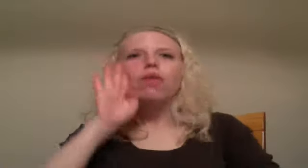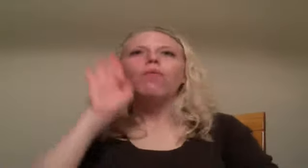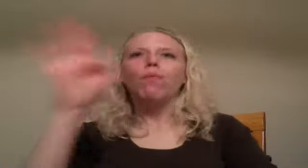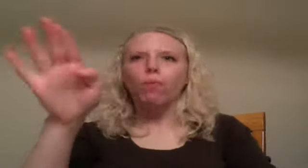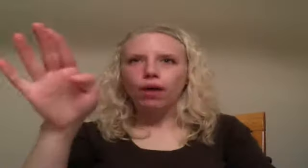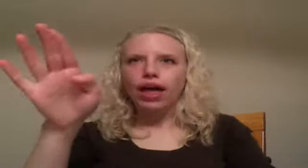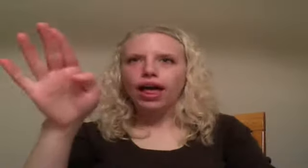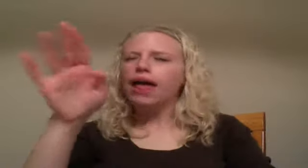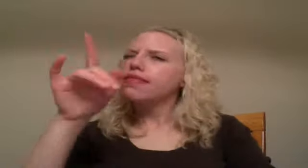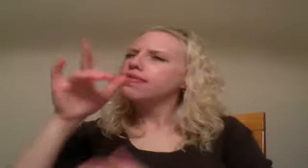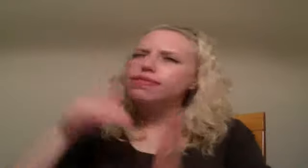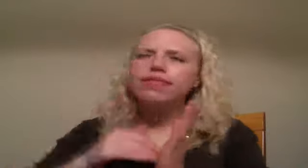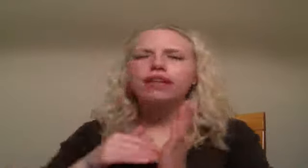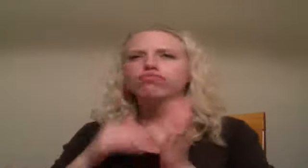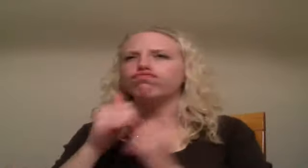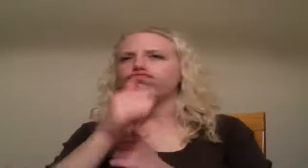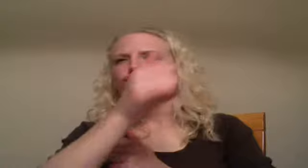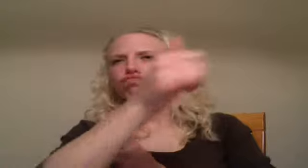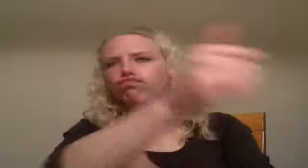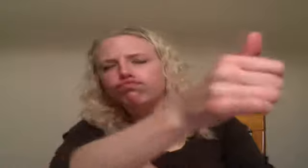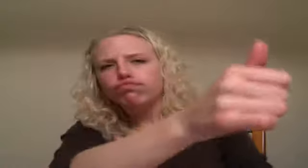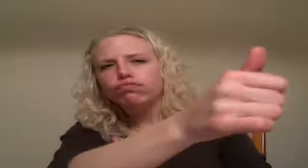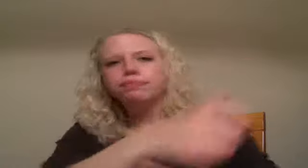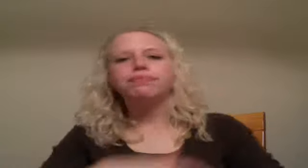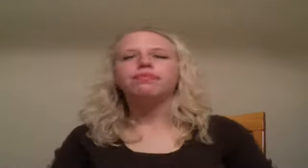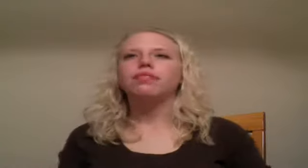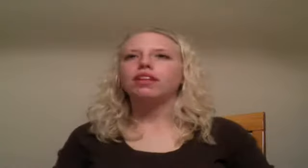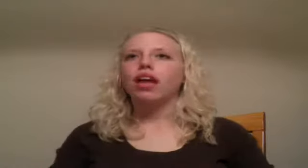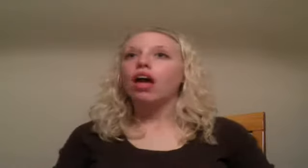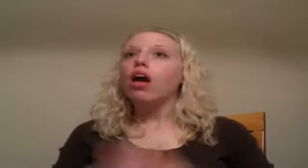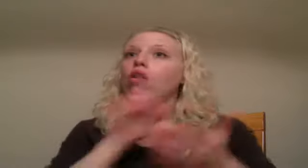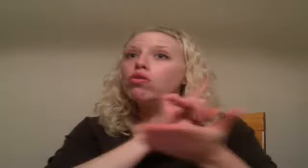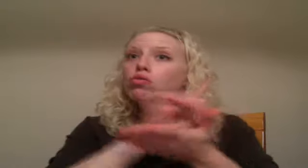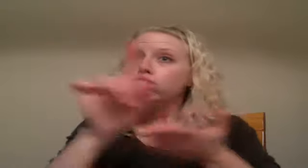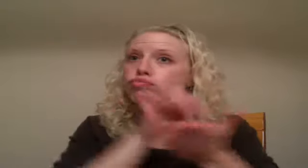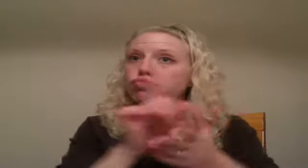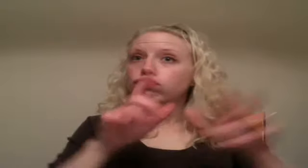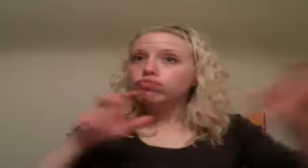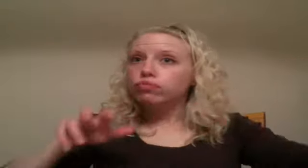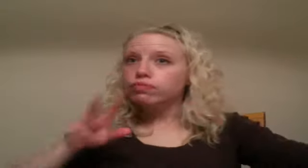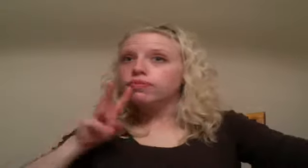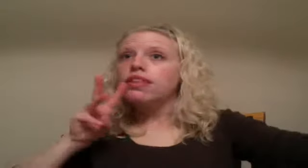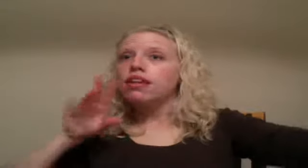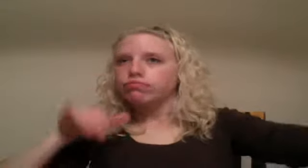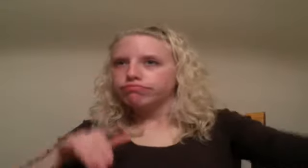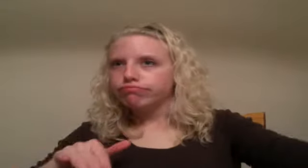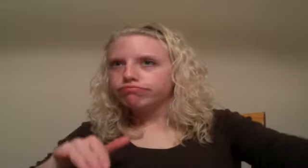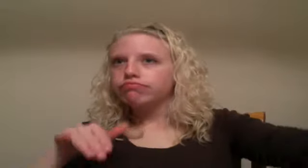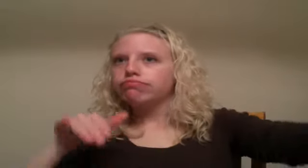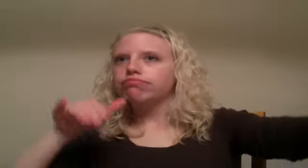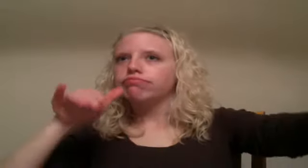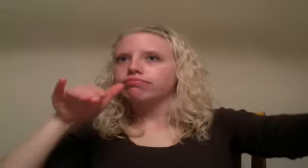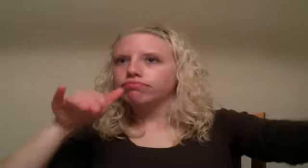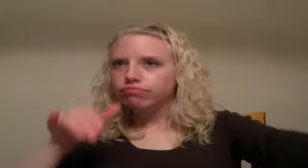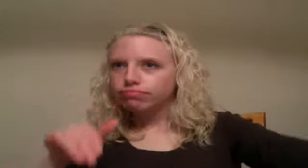thousands of miles away. It'll do this for weeks until it kind of gradually loses the plot. And it's